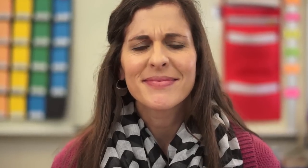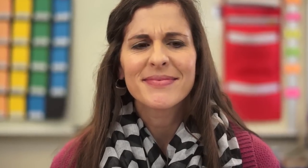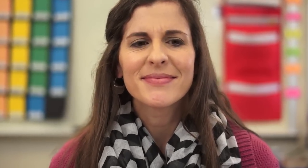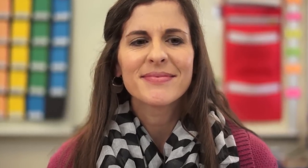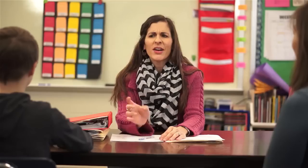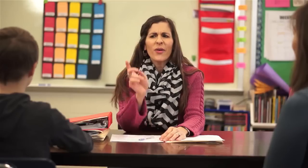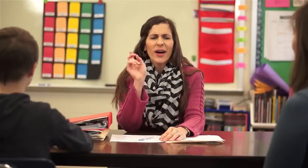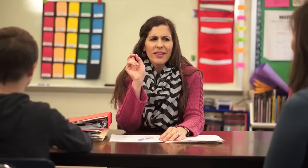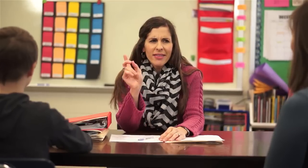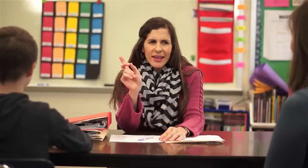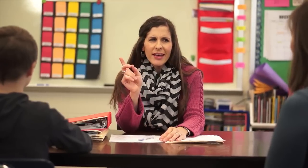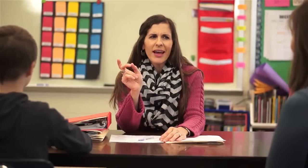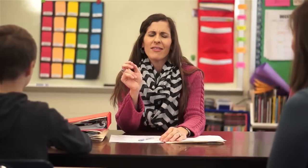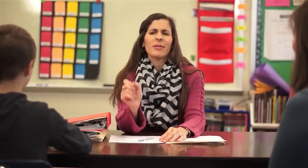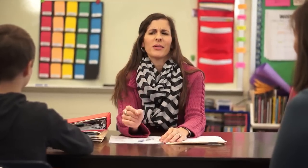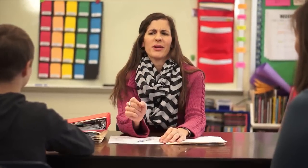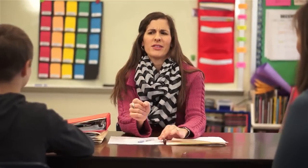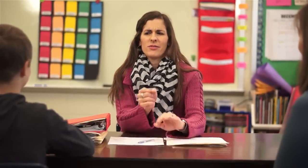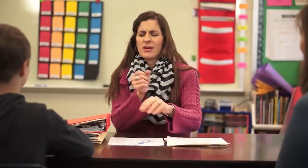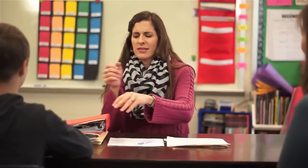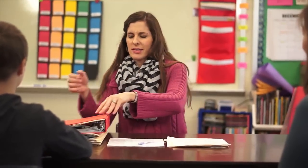Hmm... You know, I think I have a better way to do this.